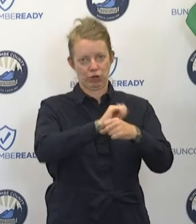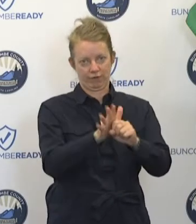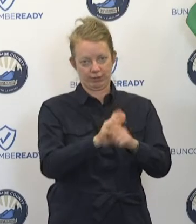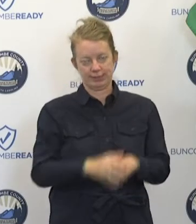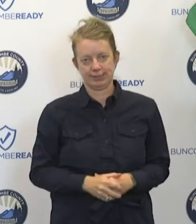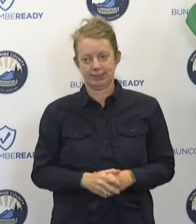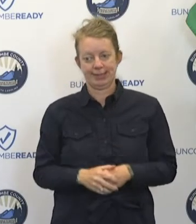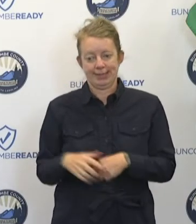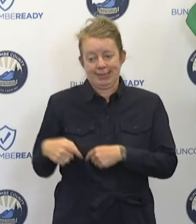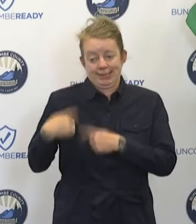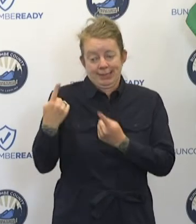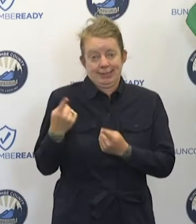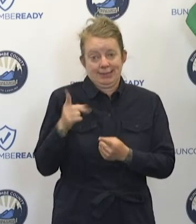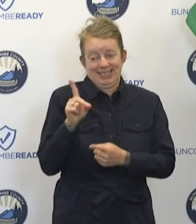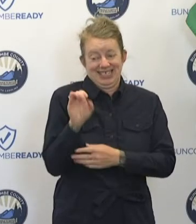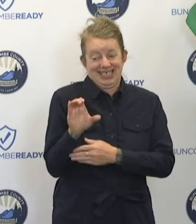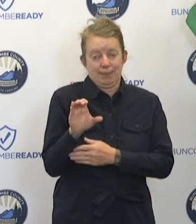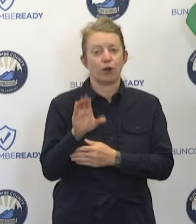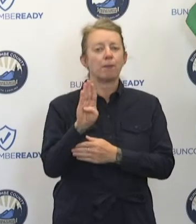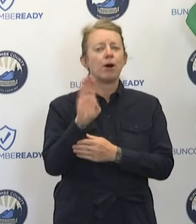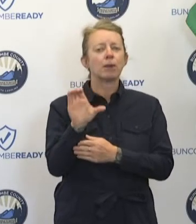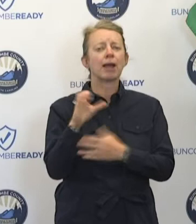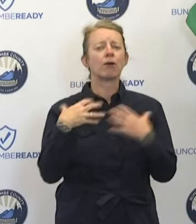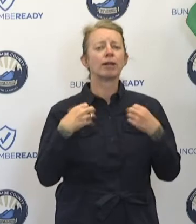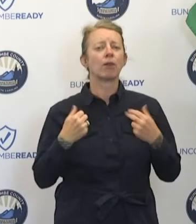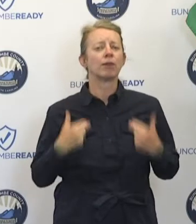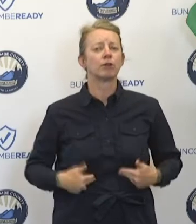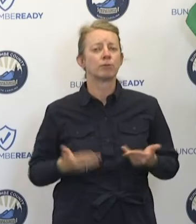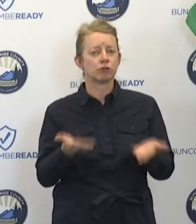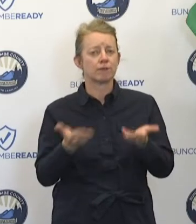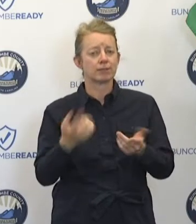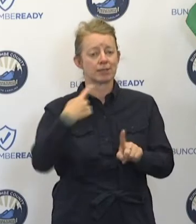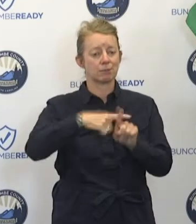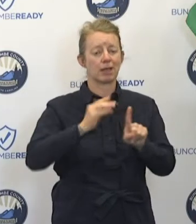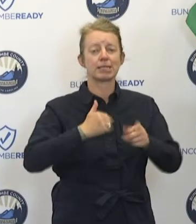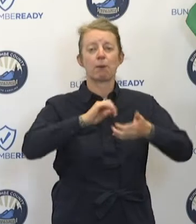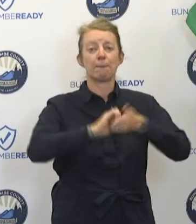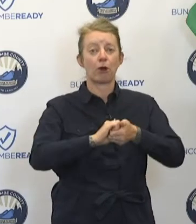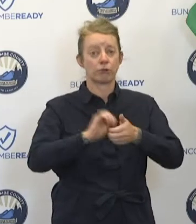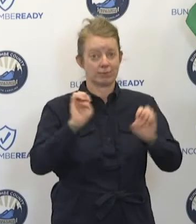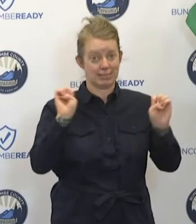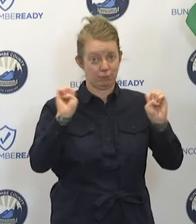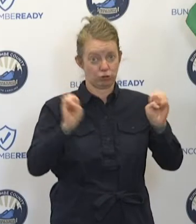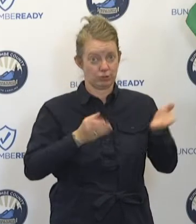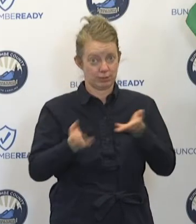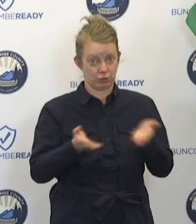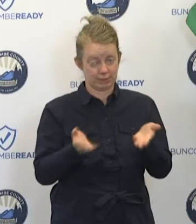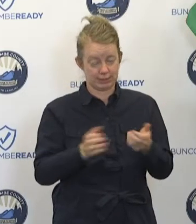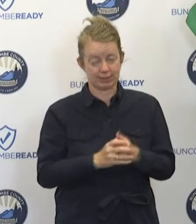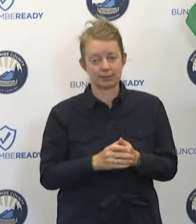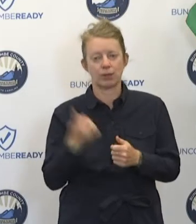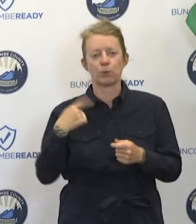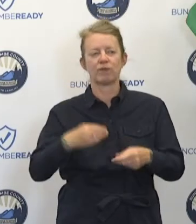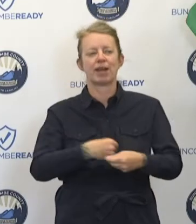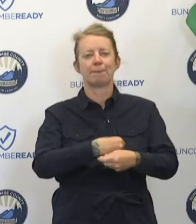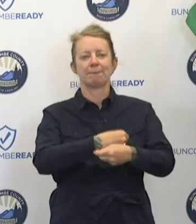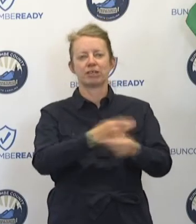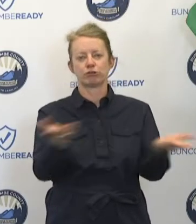Since late December, Buncombe County Health and Human Services and our partners in emergency services have